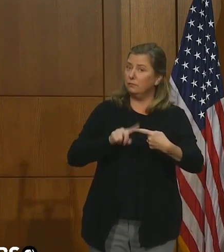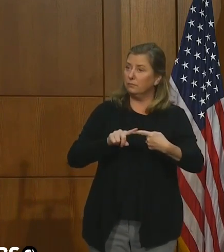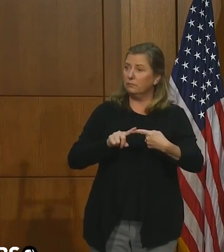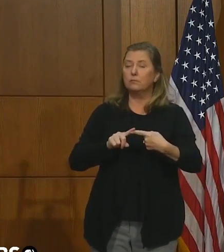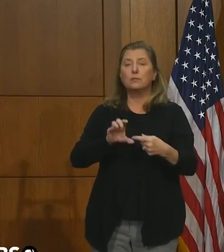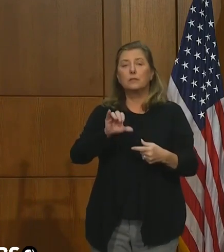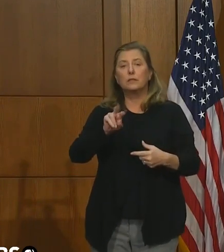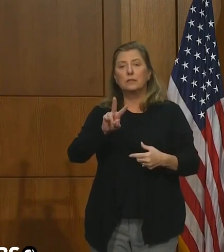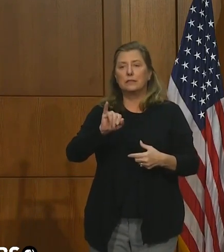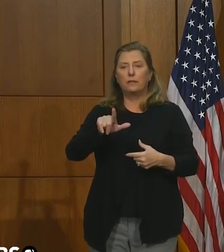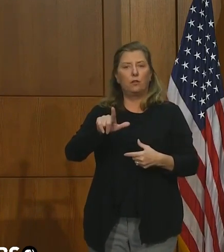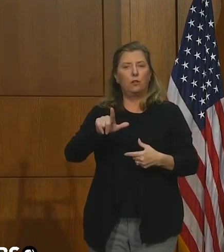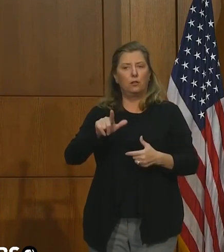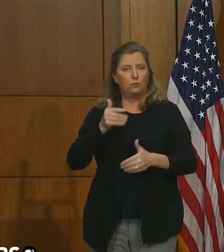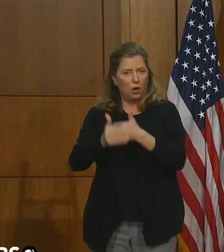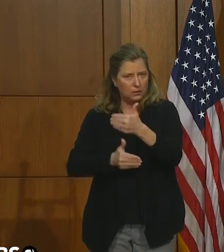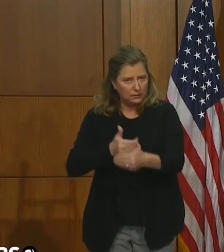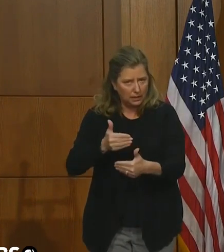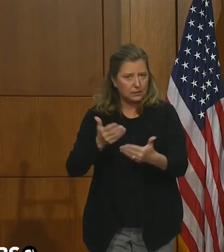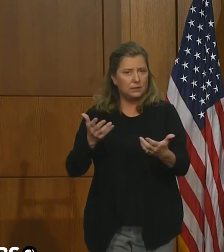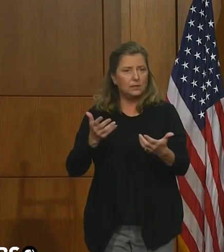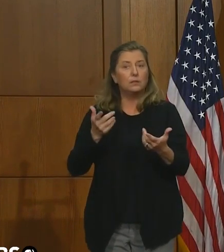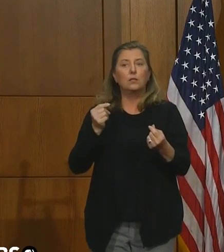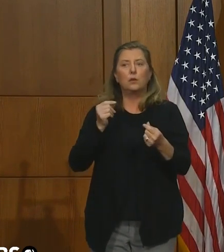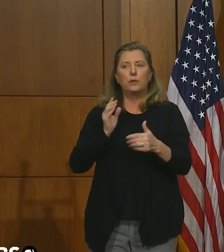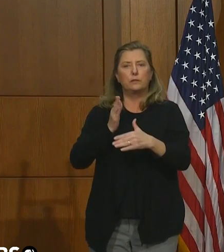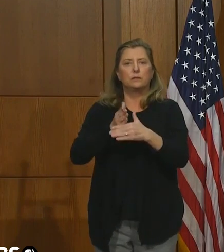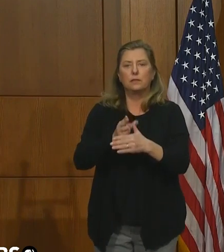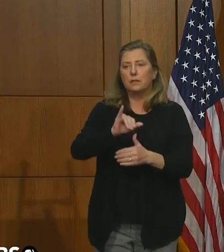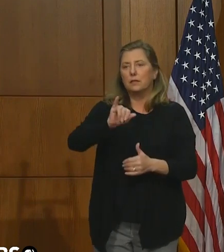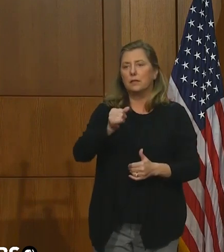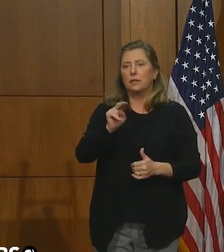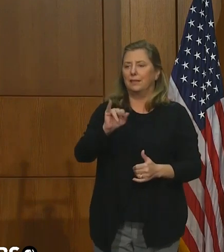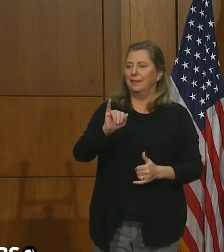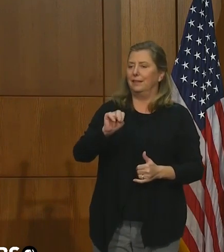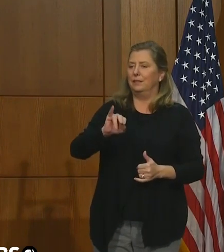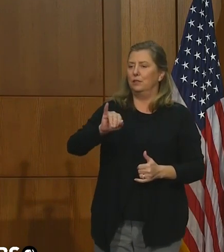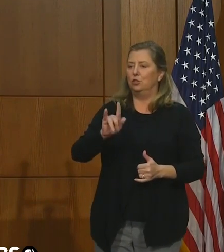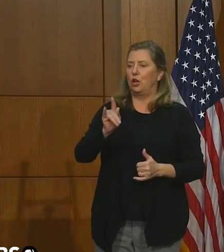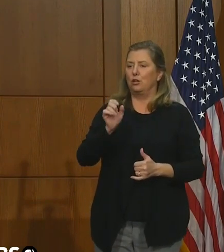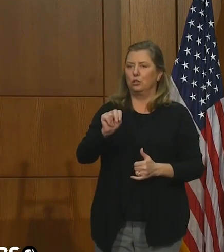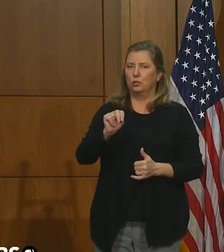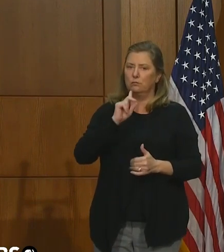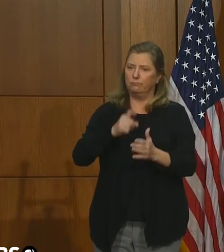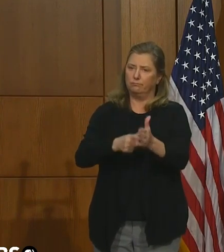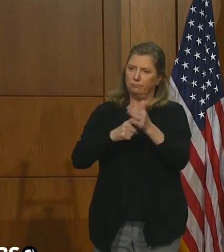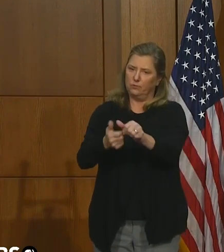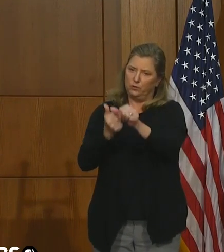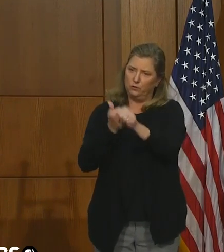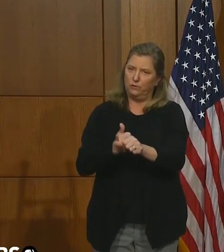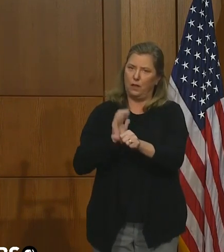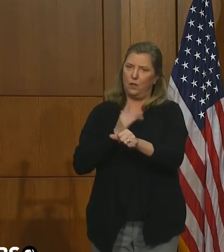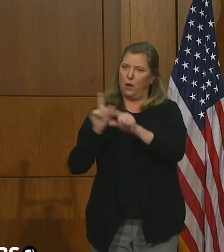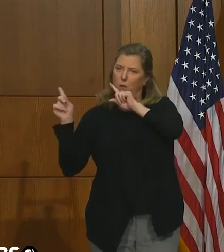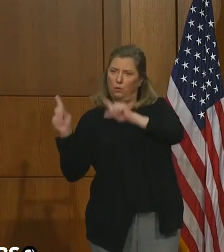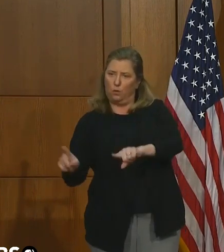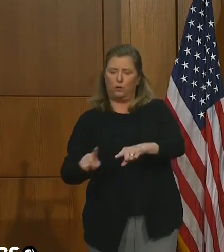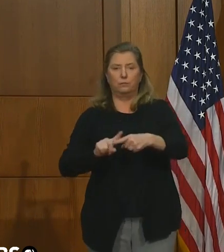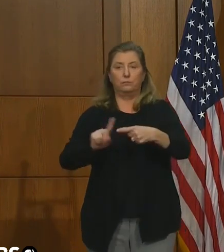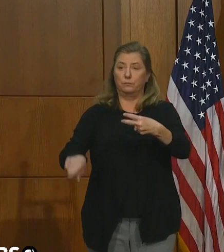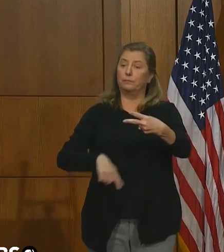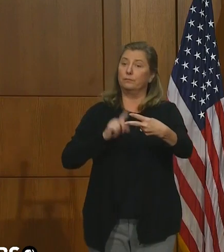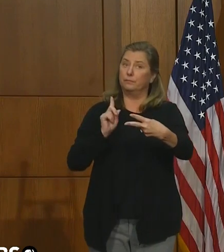civil process by which an injunction is obtained to enforce the public health order. The